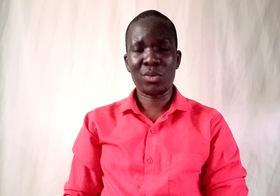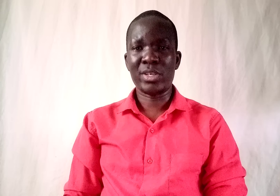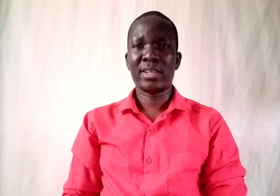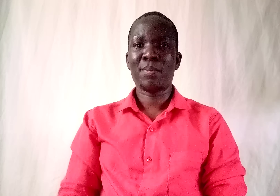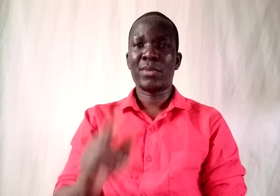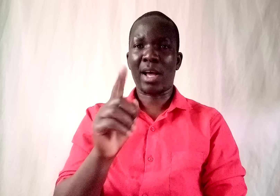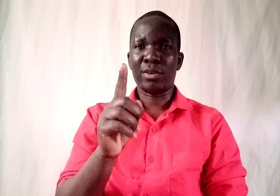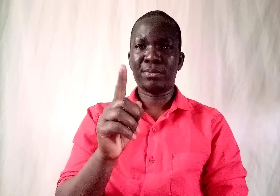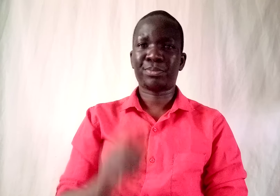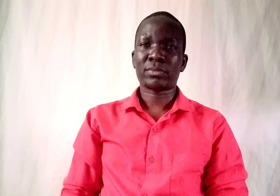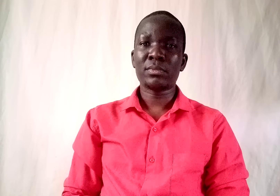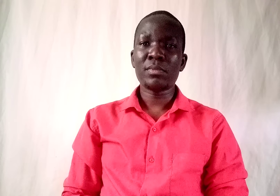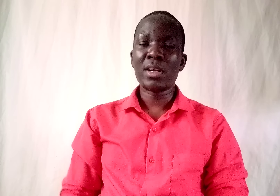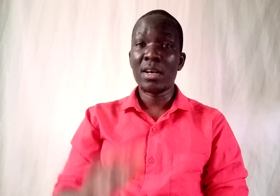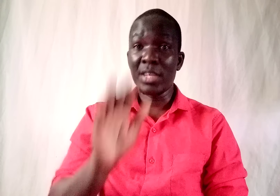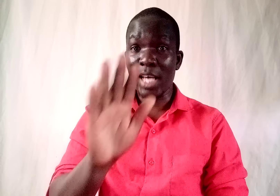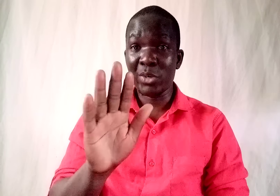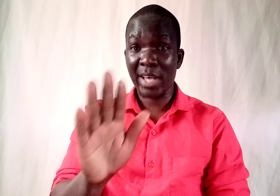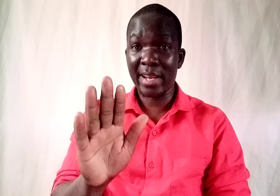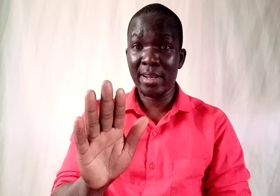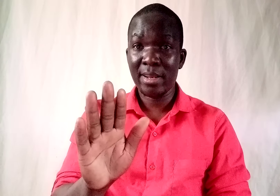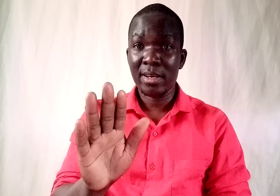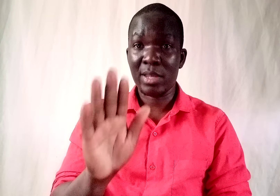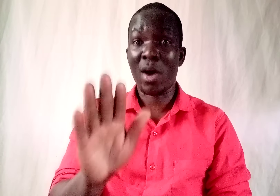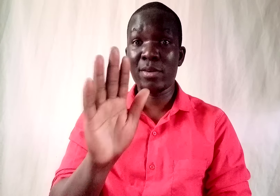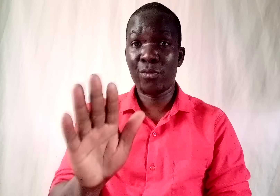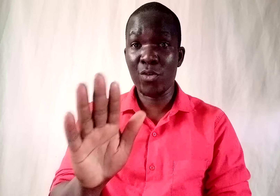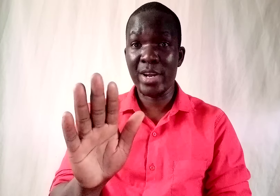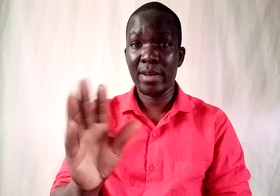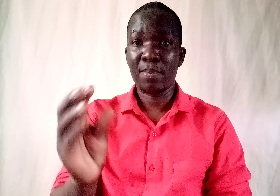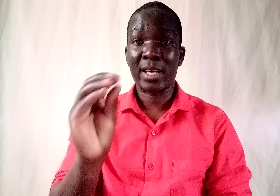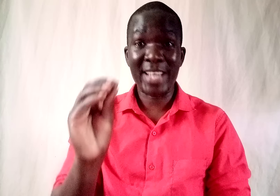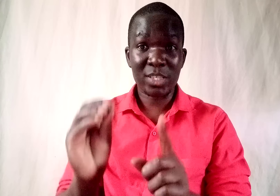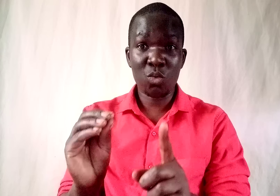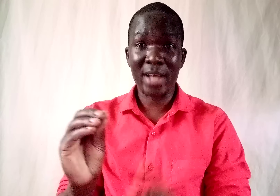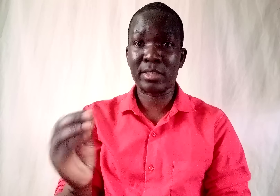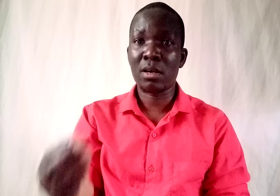Good. Now, this is how we sign the word food. Just once.